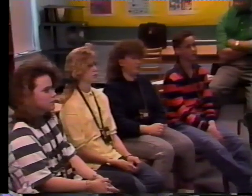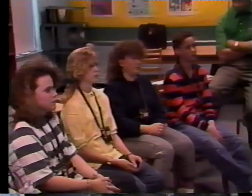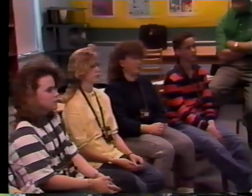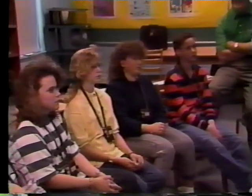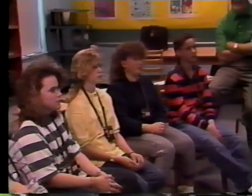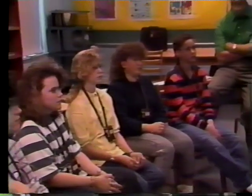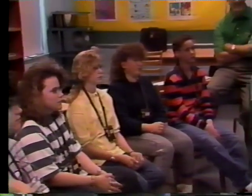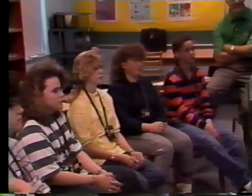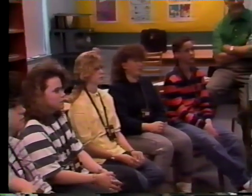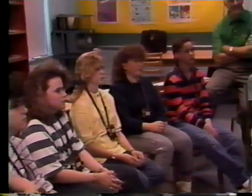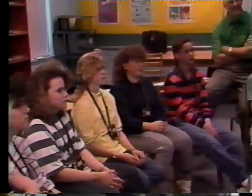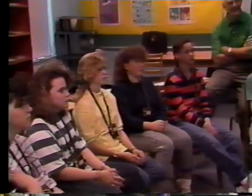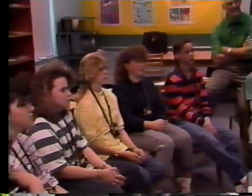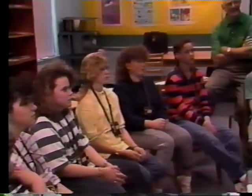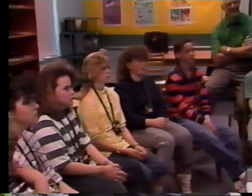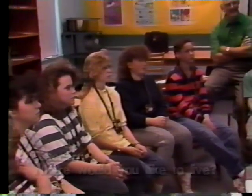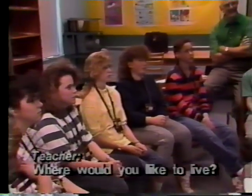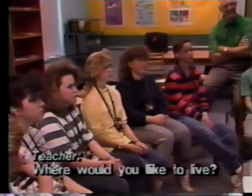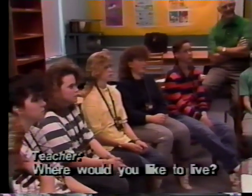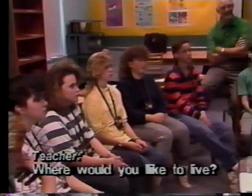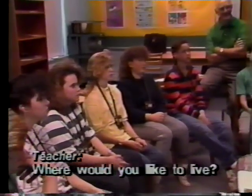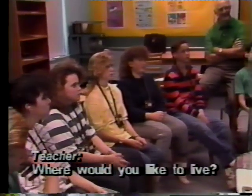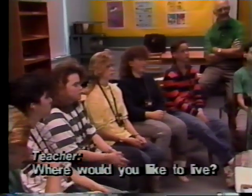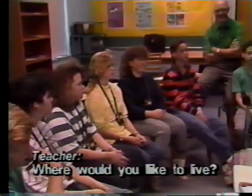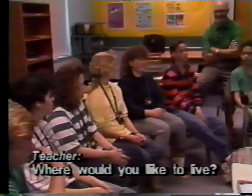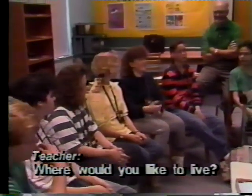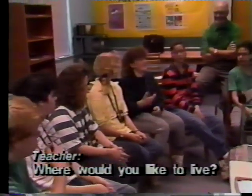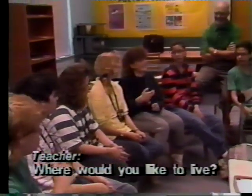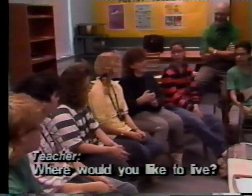That would be a good, where would you like to live?